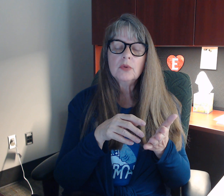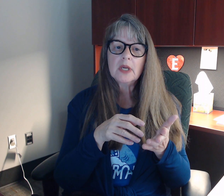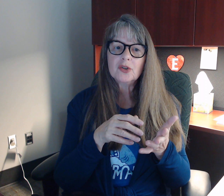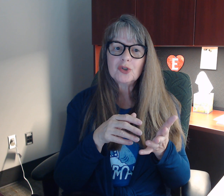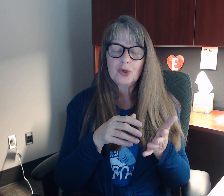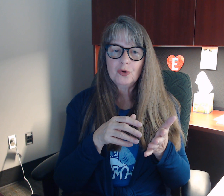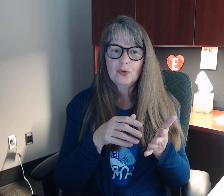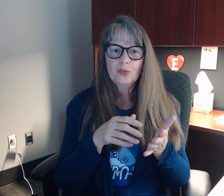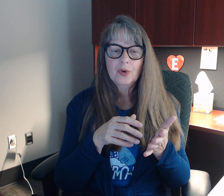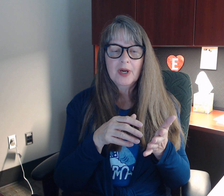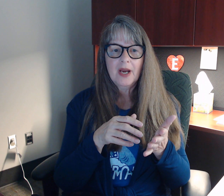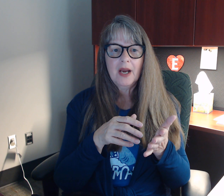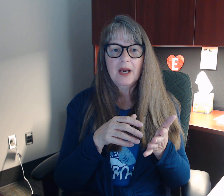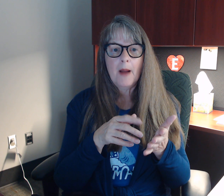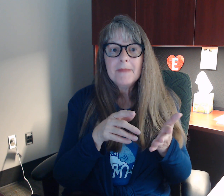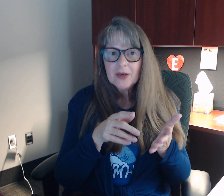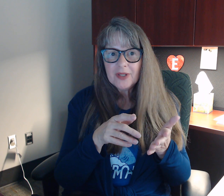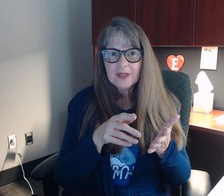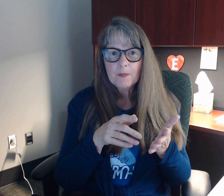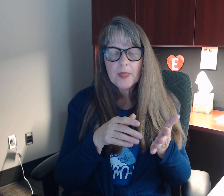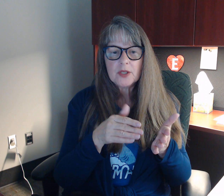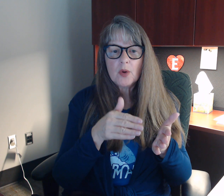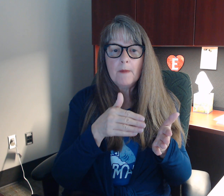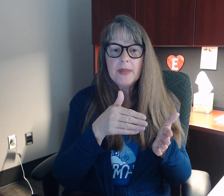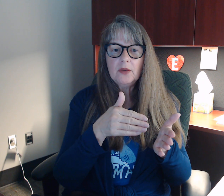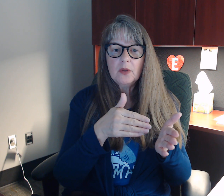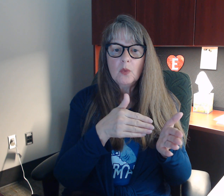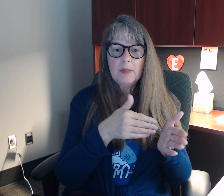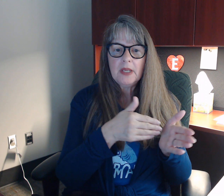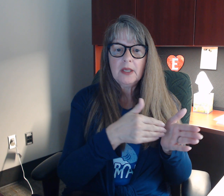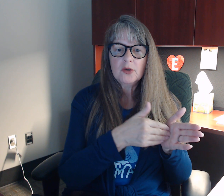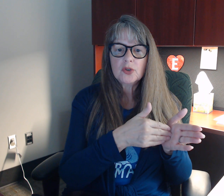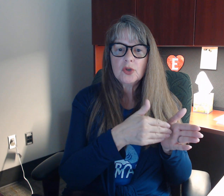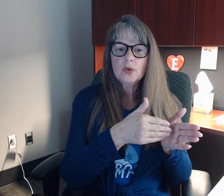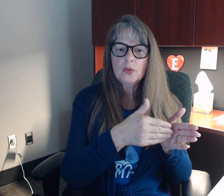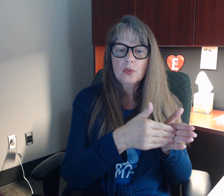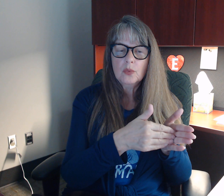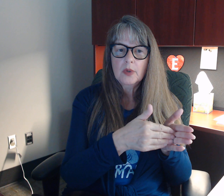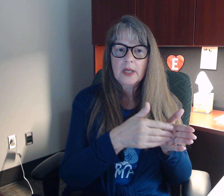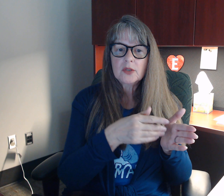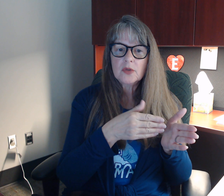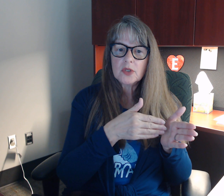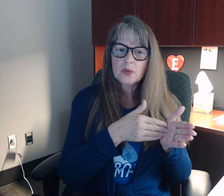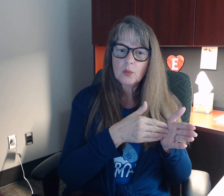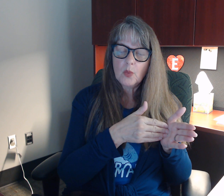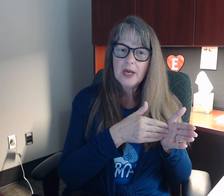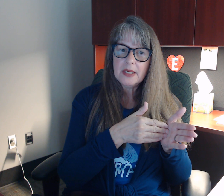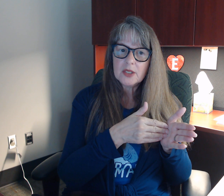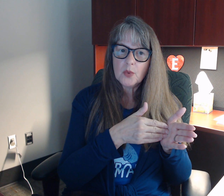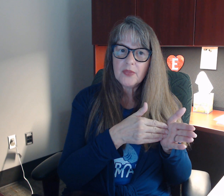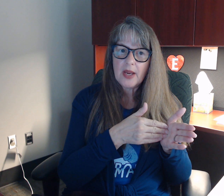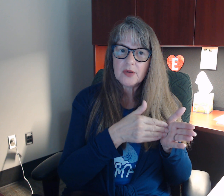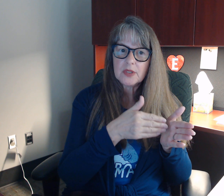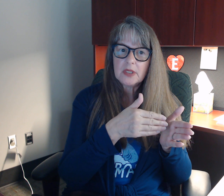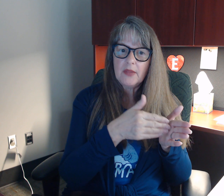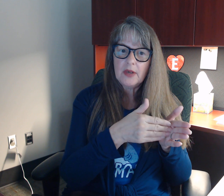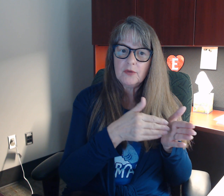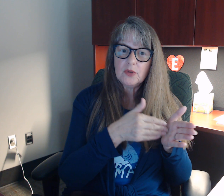get to a million. And so a million would be 2. So this is 1 is 1,000, and then if you did